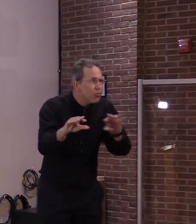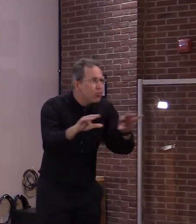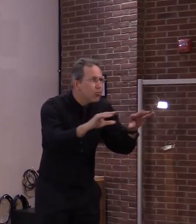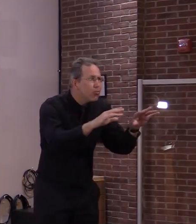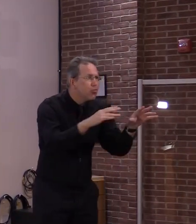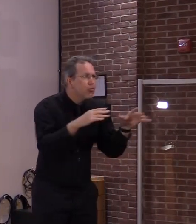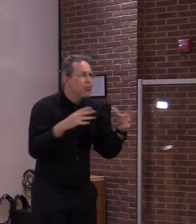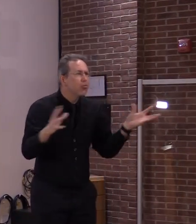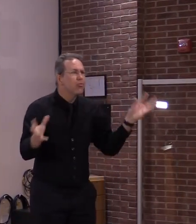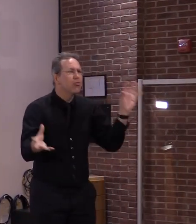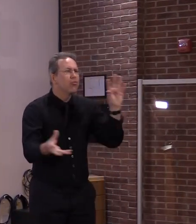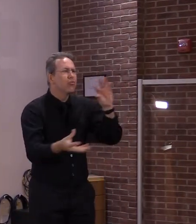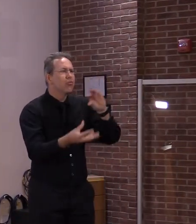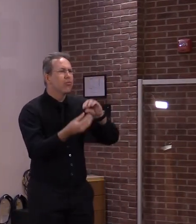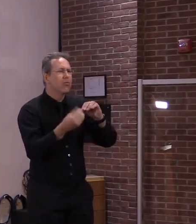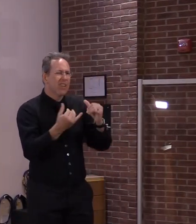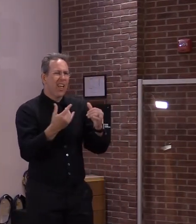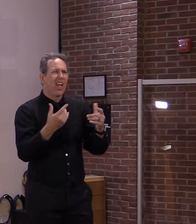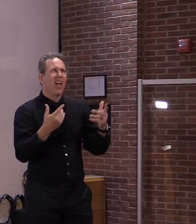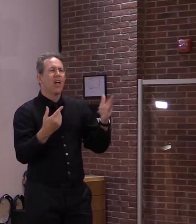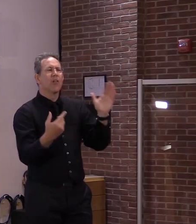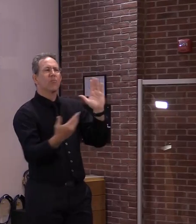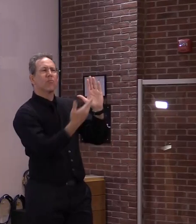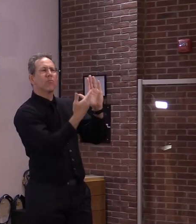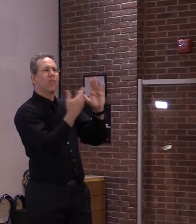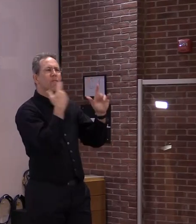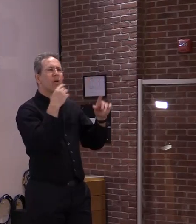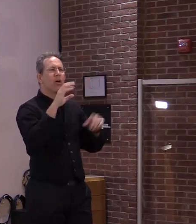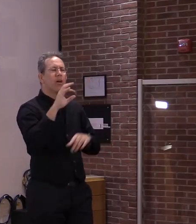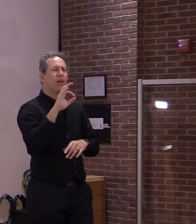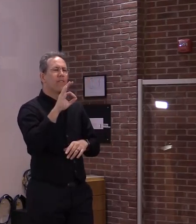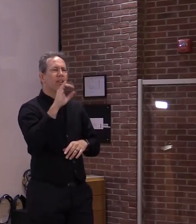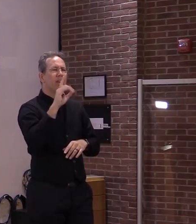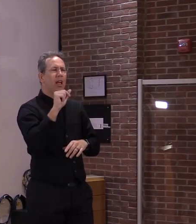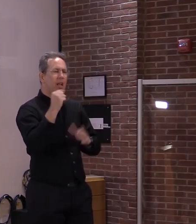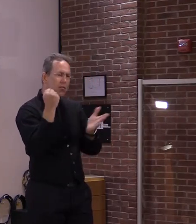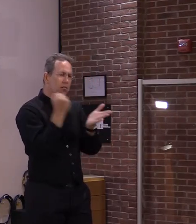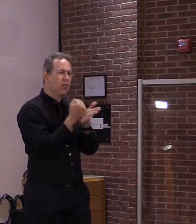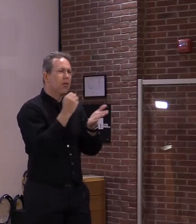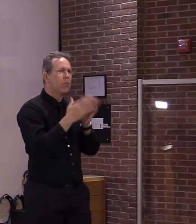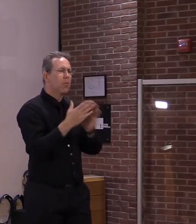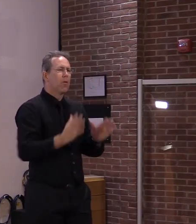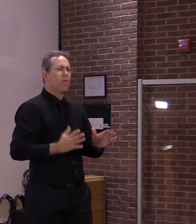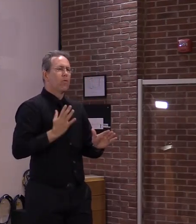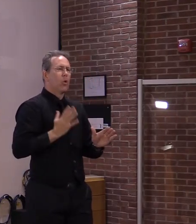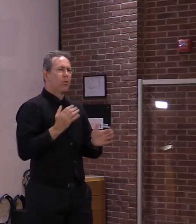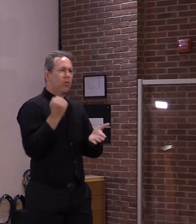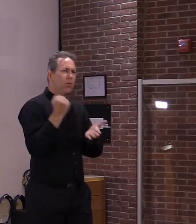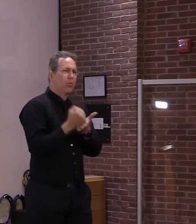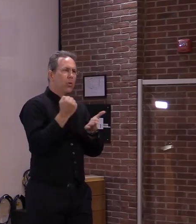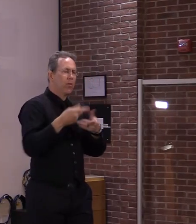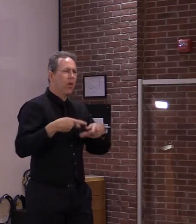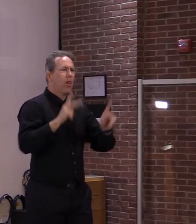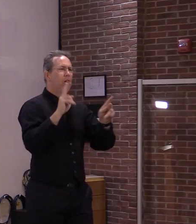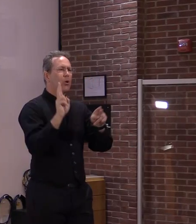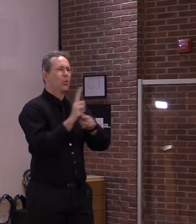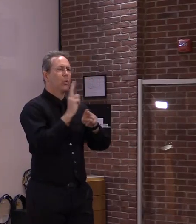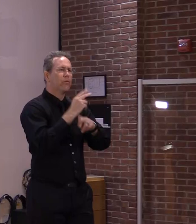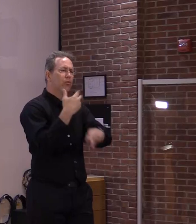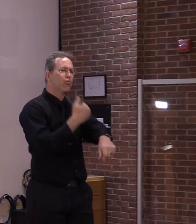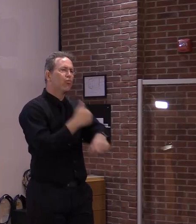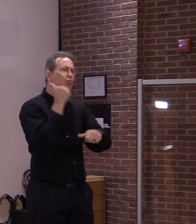the vaccines? And is this something that the companies have to ask for, or would the CDC or the